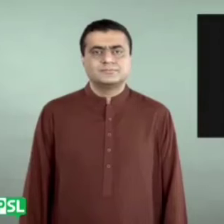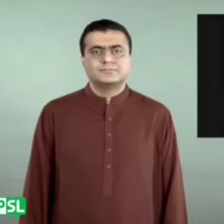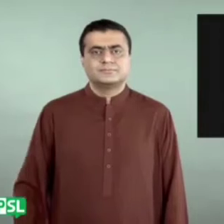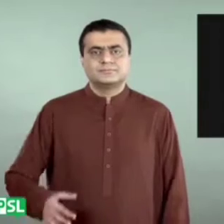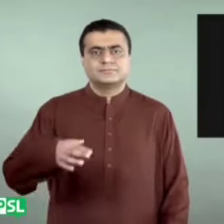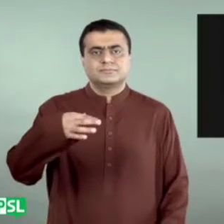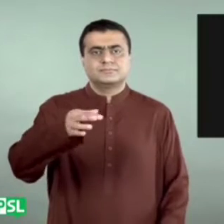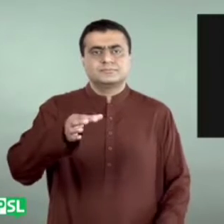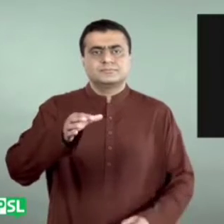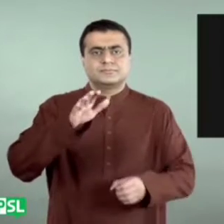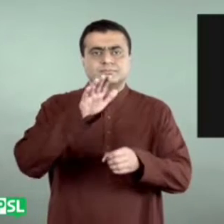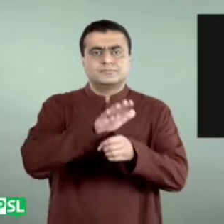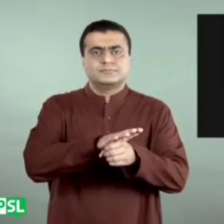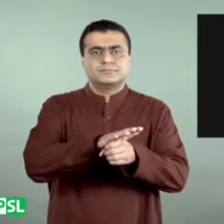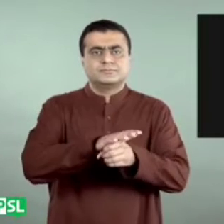Cold lids.